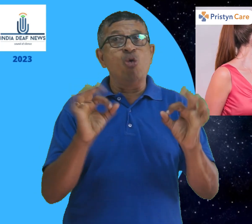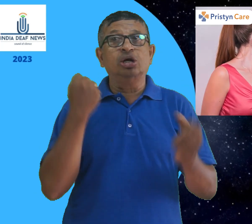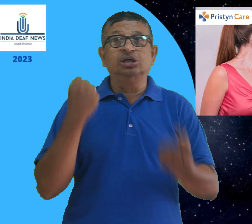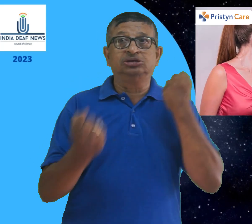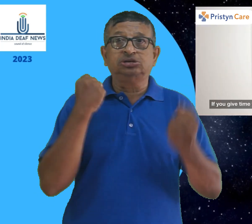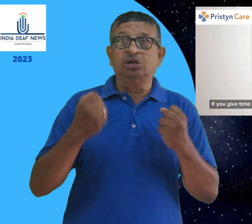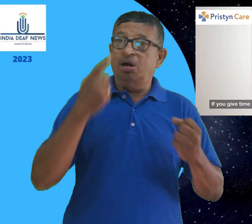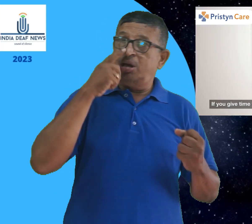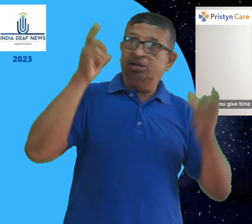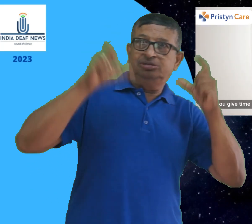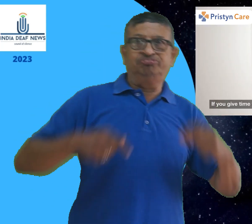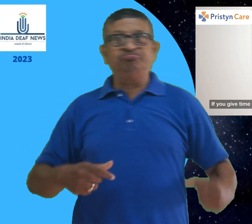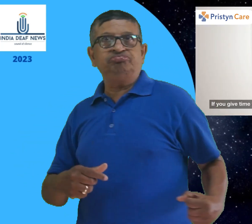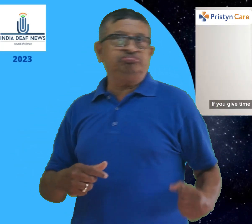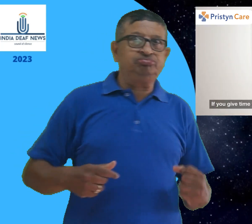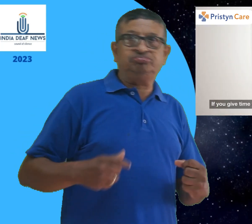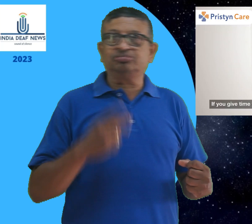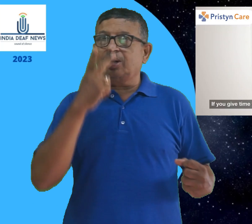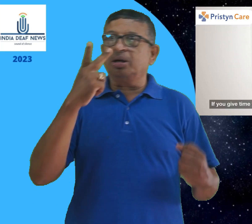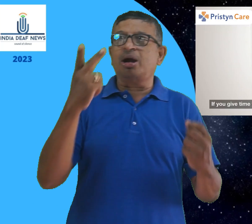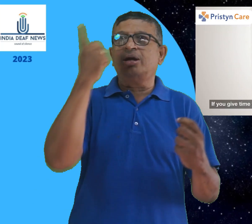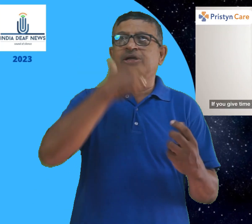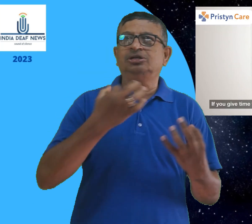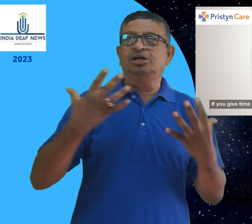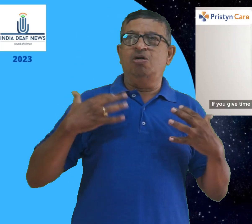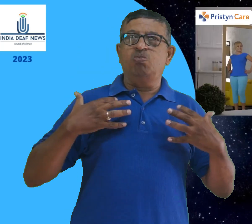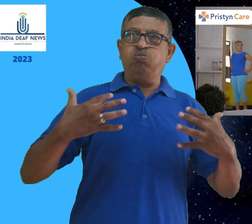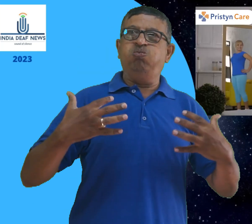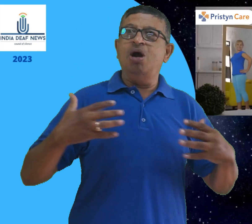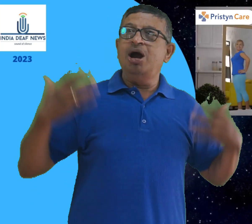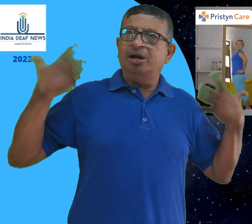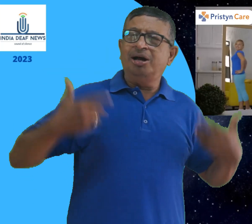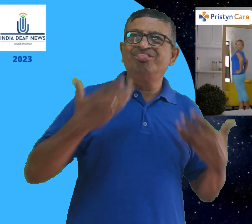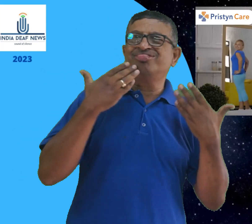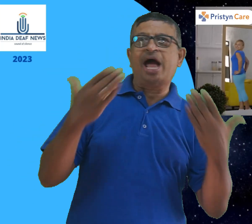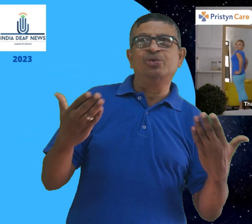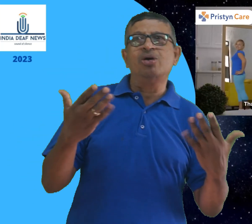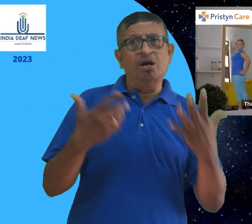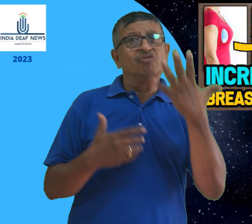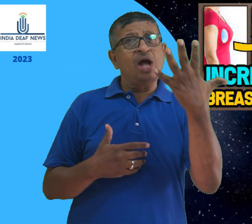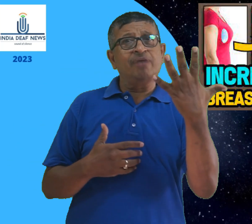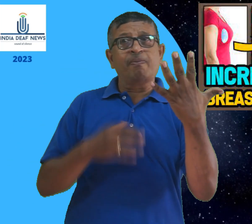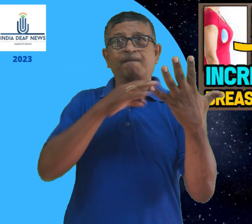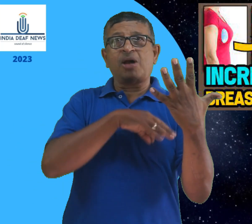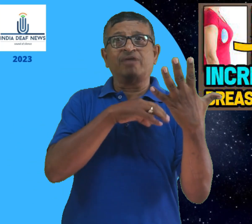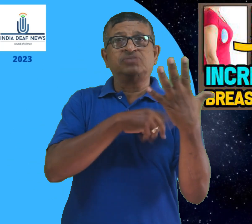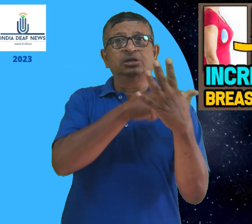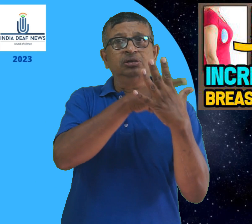things take time. If you give time to good things, it will surely reap you results that you will be thankful for. That